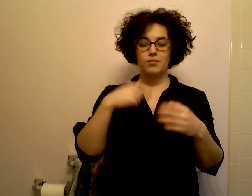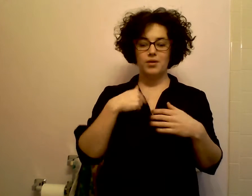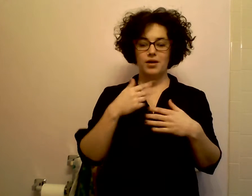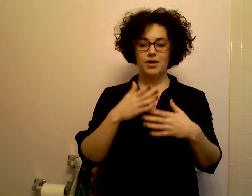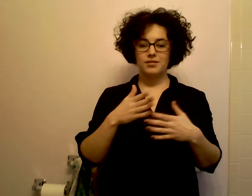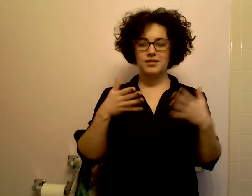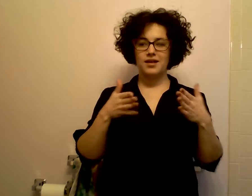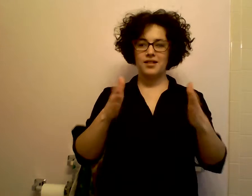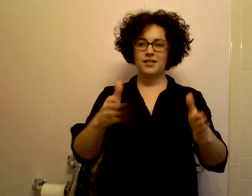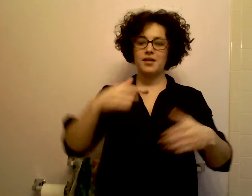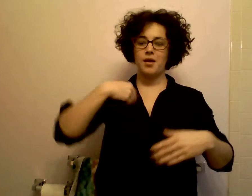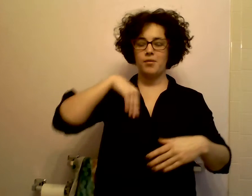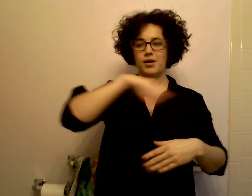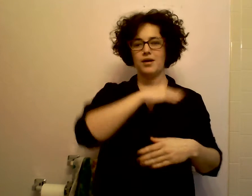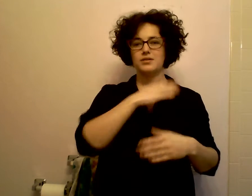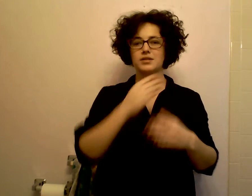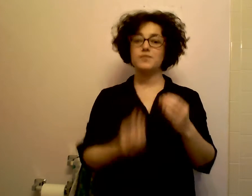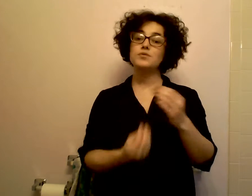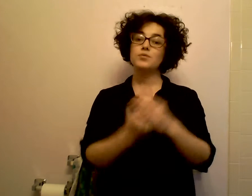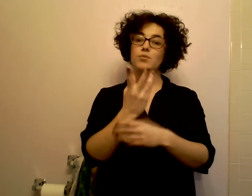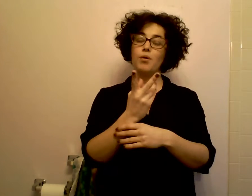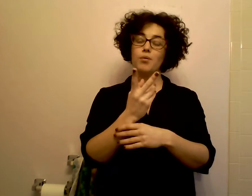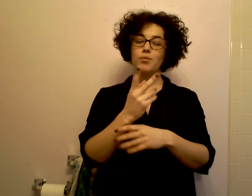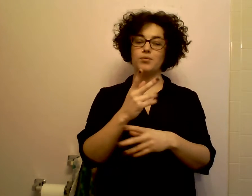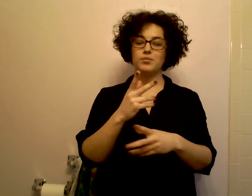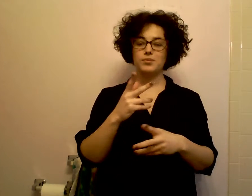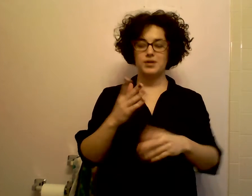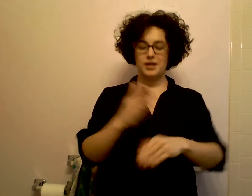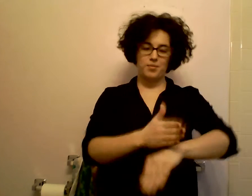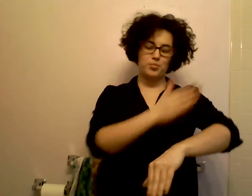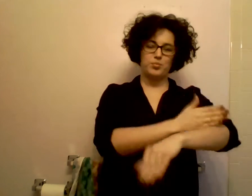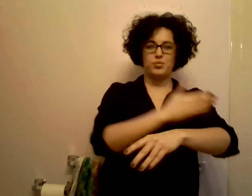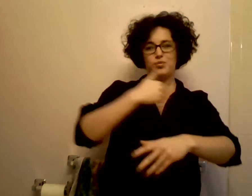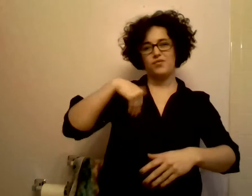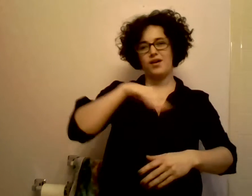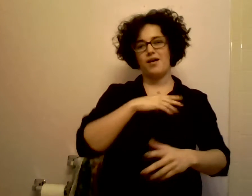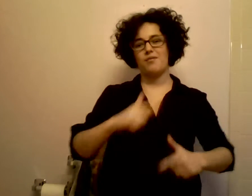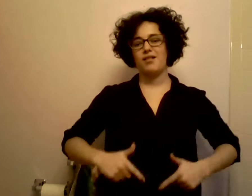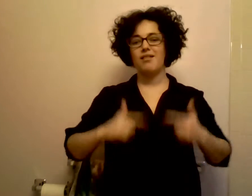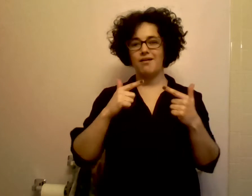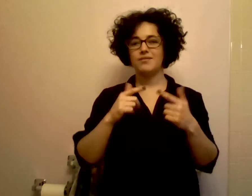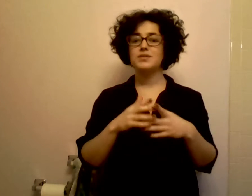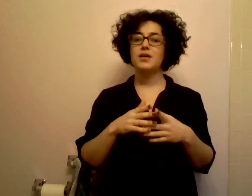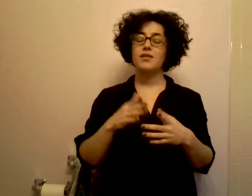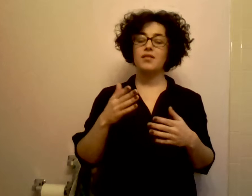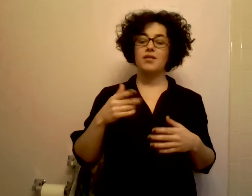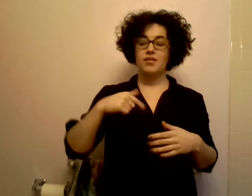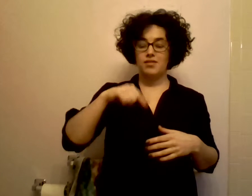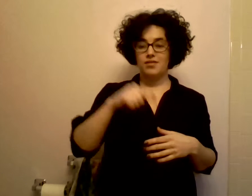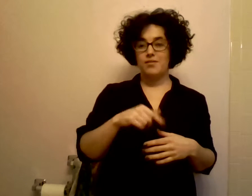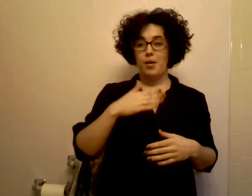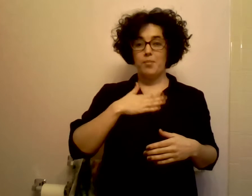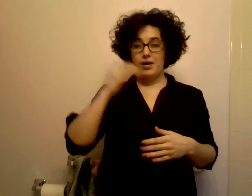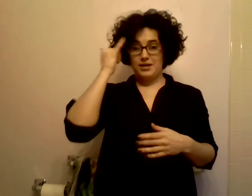fully experience our lives. These ideas come from many rich sources. However, the main resources used